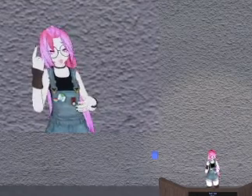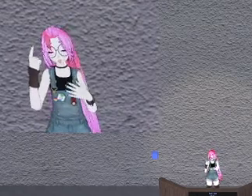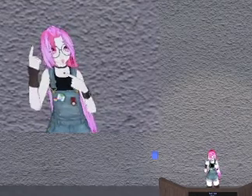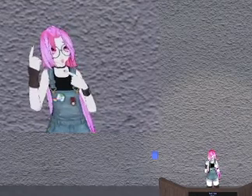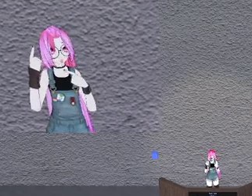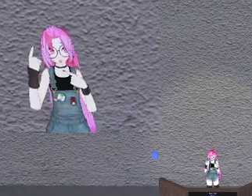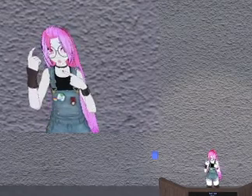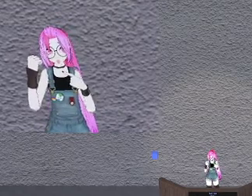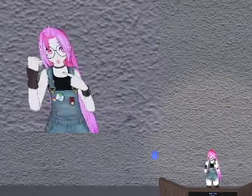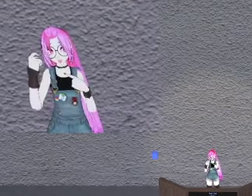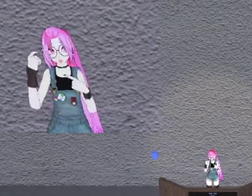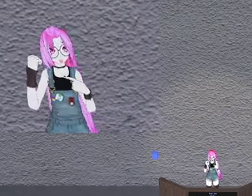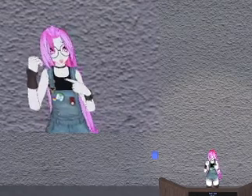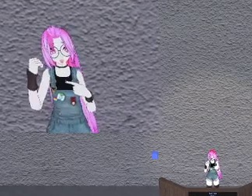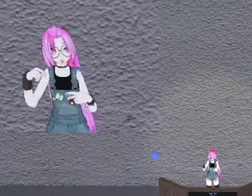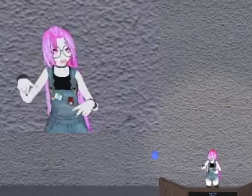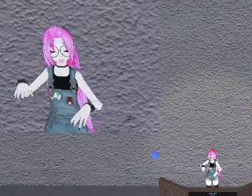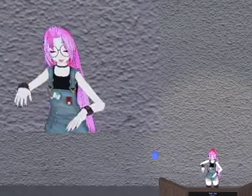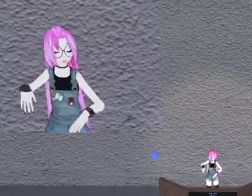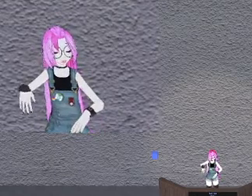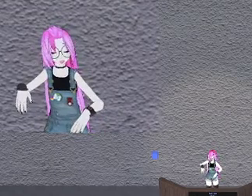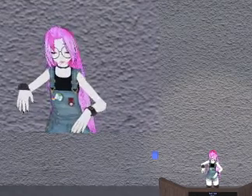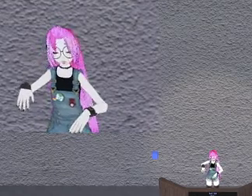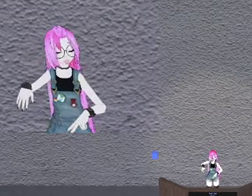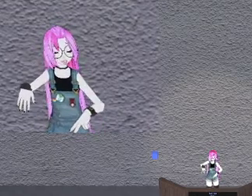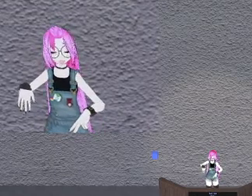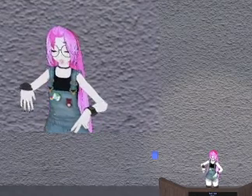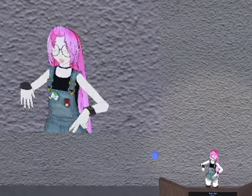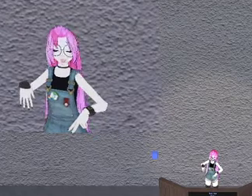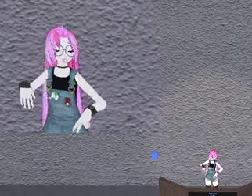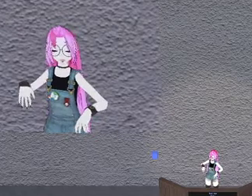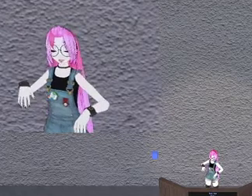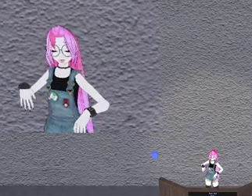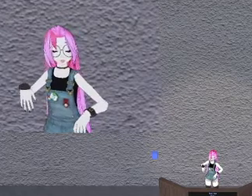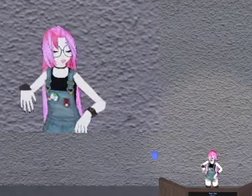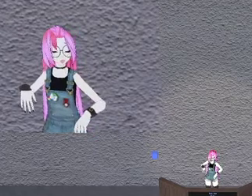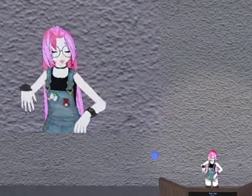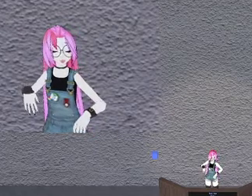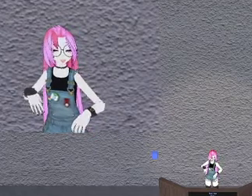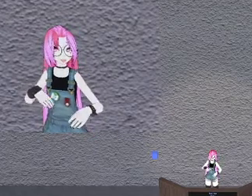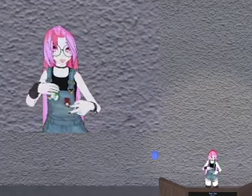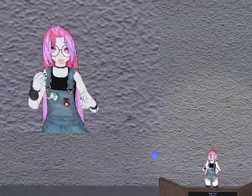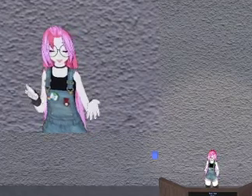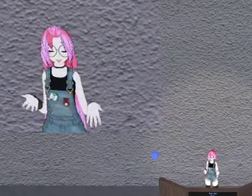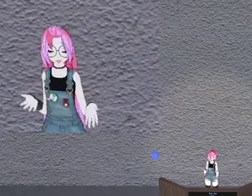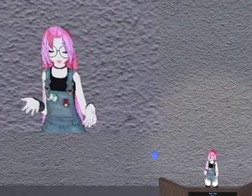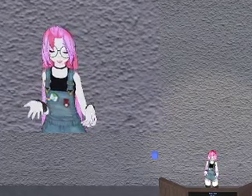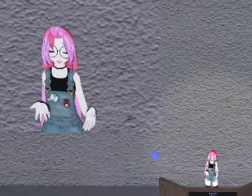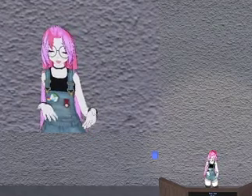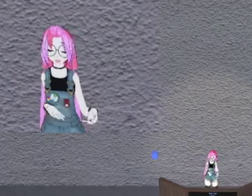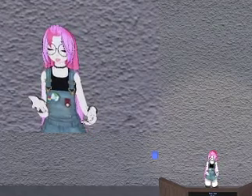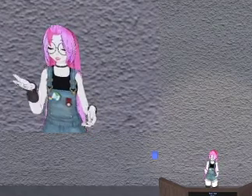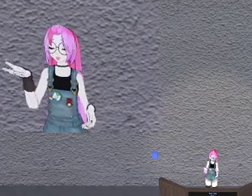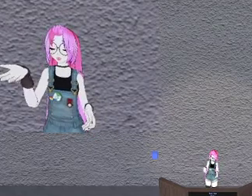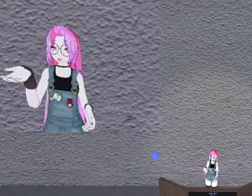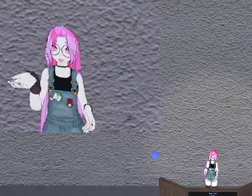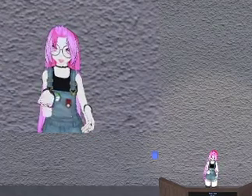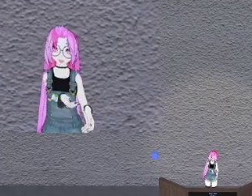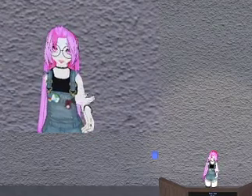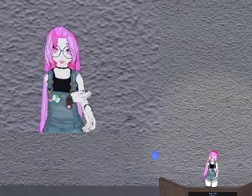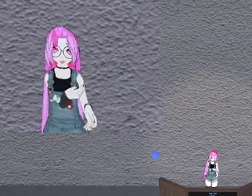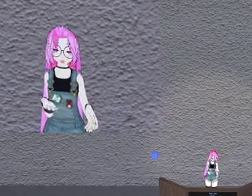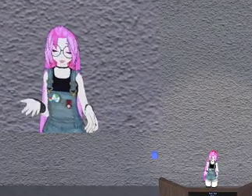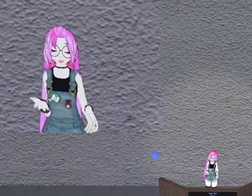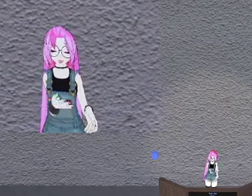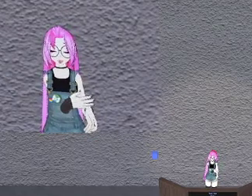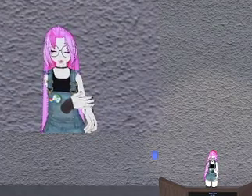don't understand. You're nodding your head no because you don't understand, or not yet. You're nodding your head no because it's a not. But there are just some things where it's like,